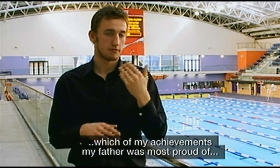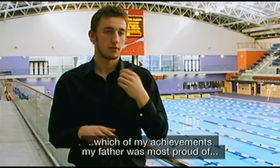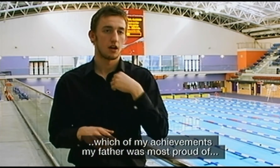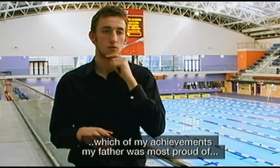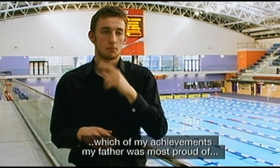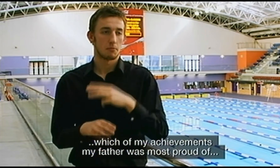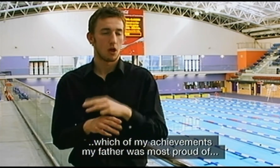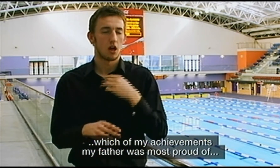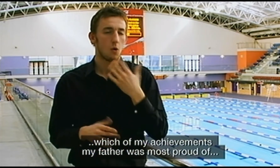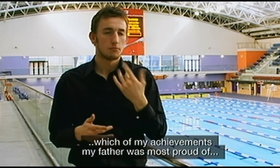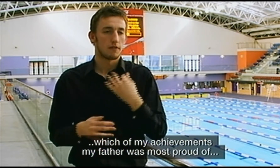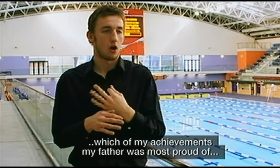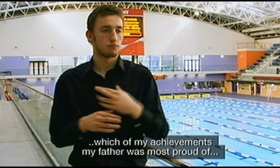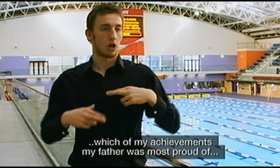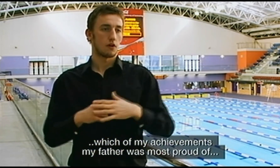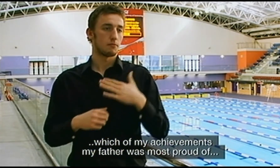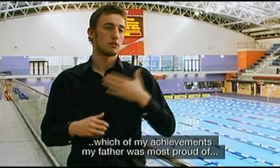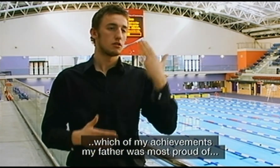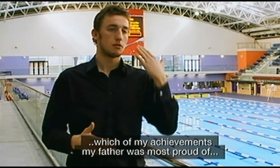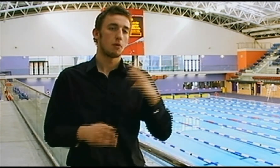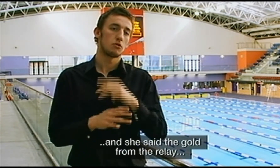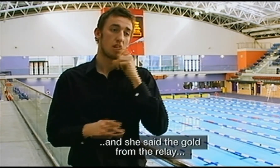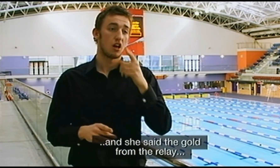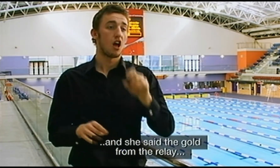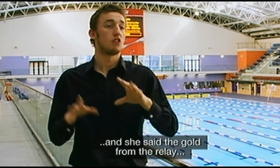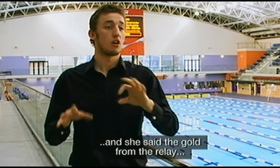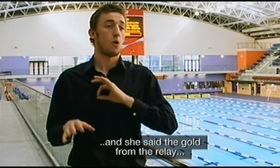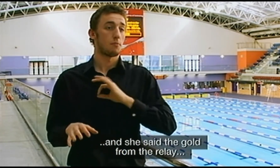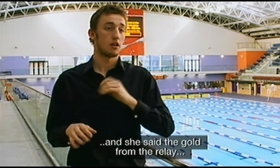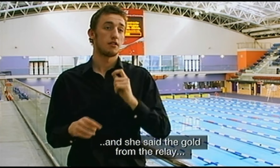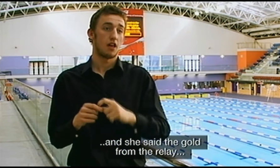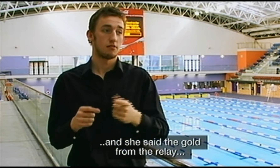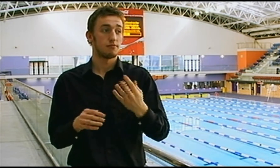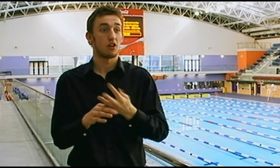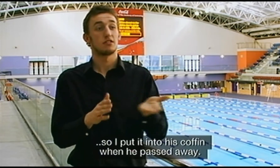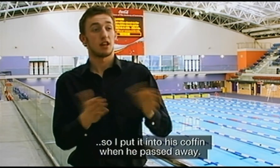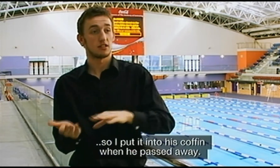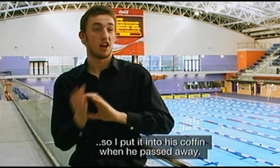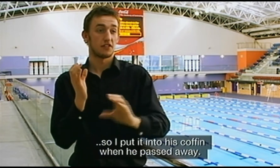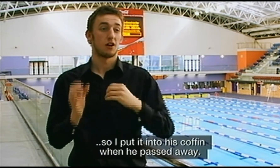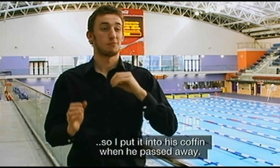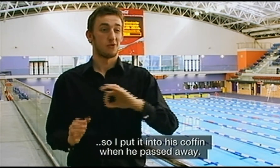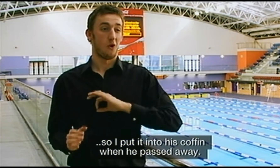father was most proud of, and she said the gold from the relay. So I put it into his coffin when he passed away.